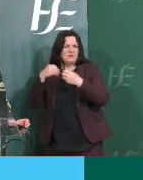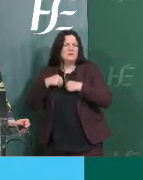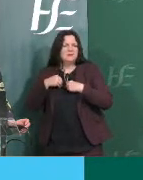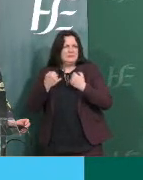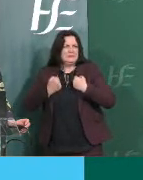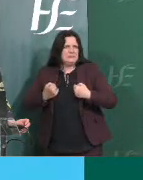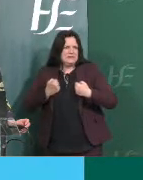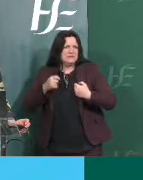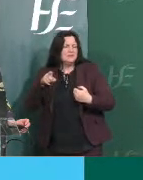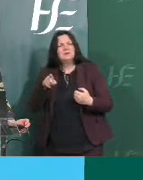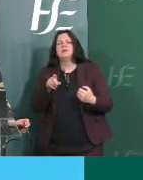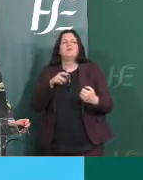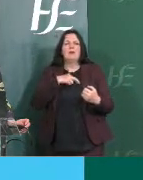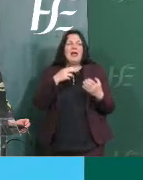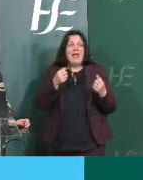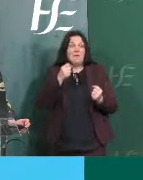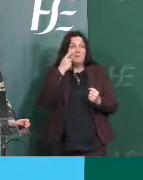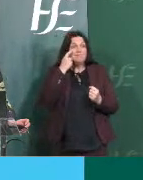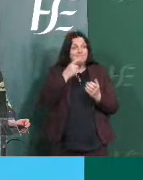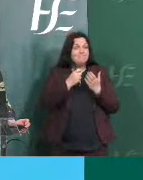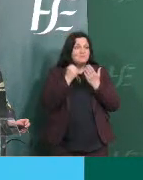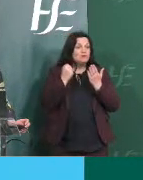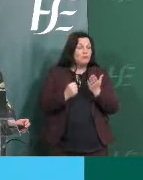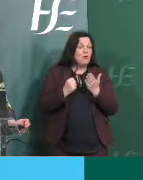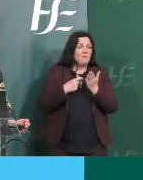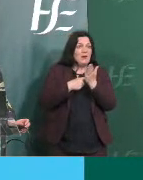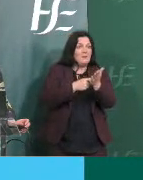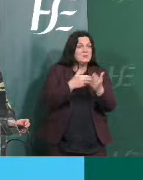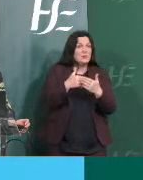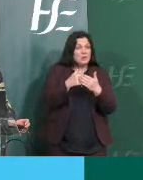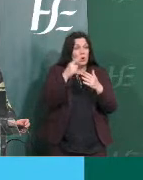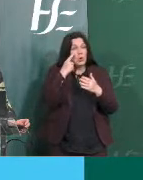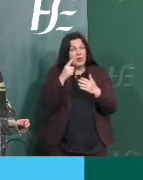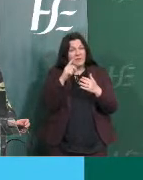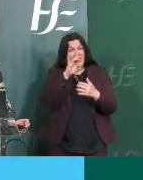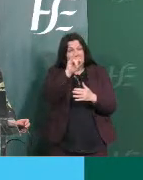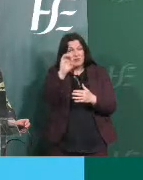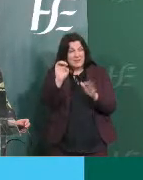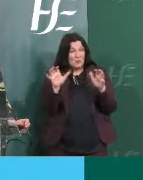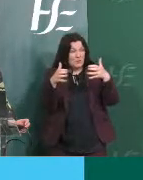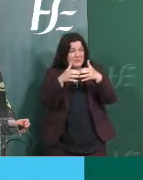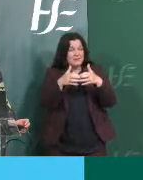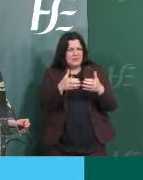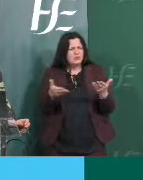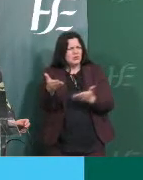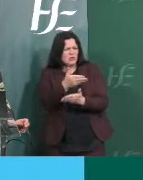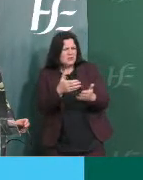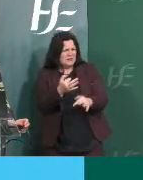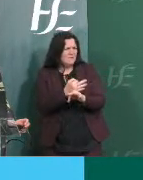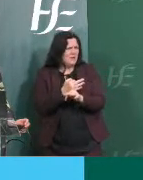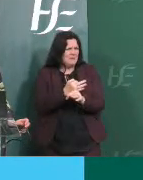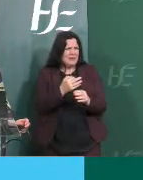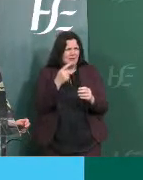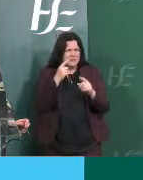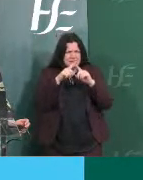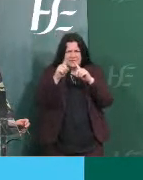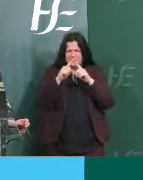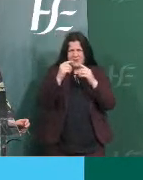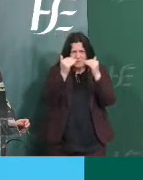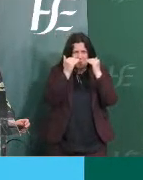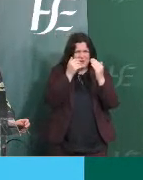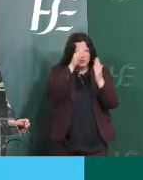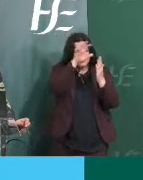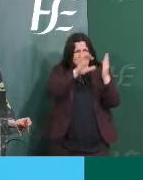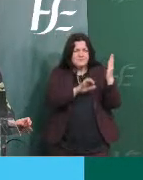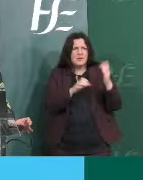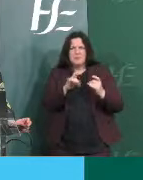information that we have on the hse.ie website on the benefits and risks of the vaccine, and discuss as a family all the information that we have